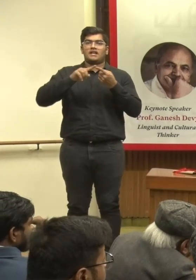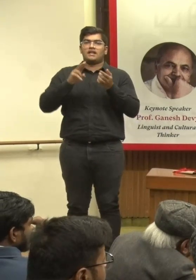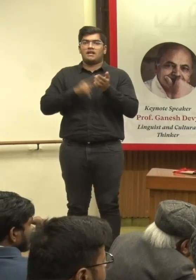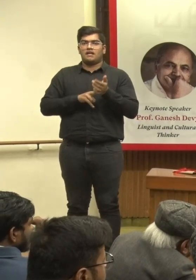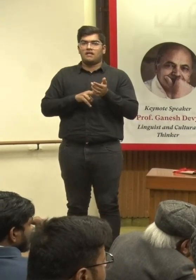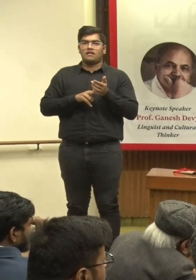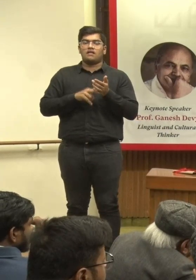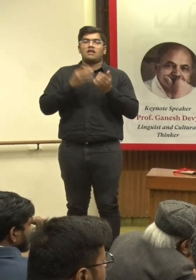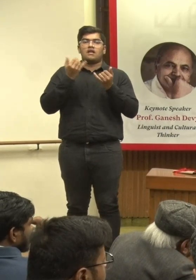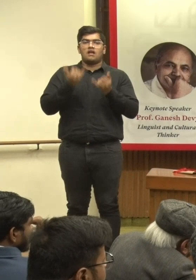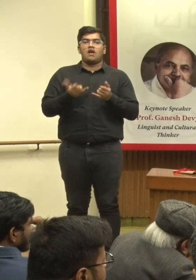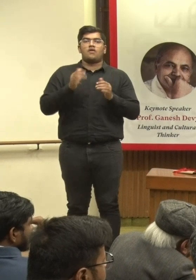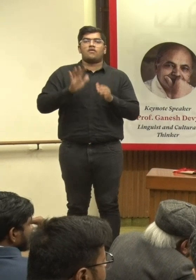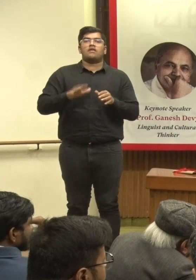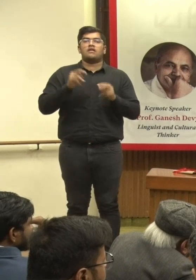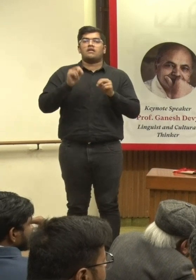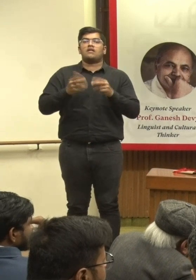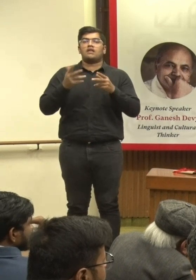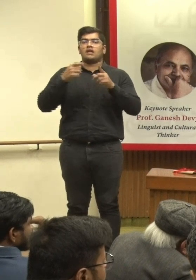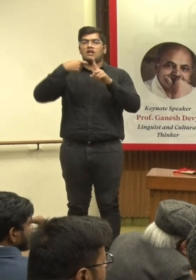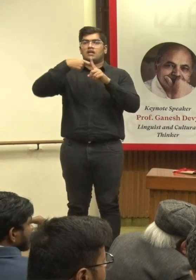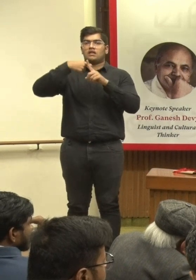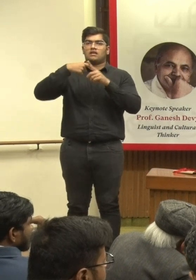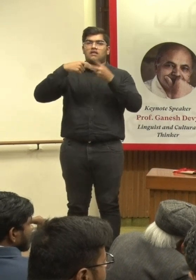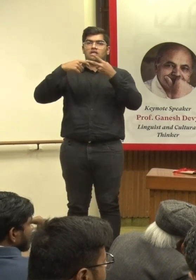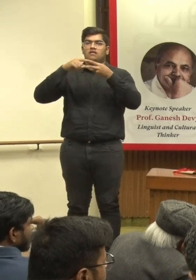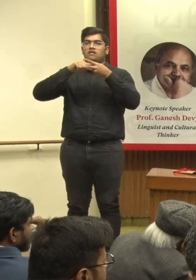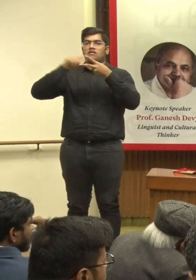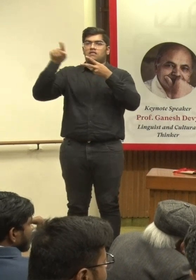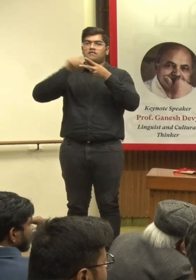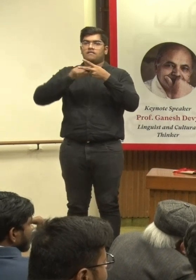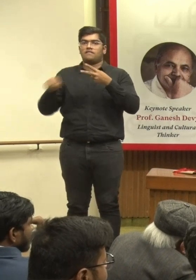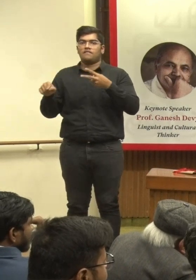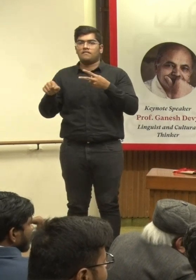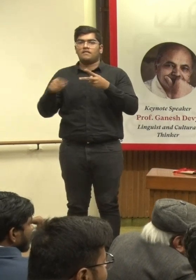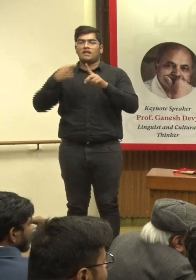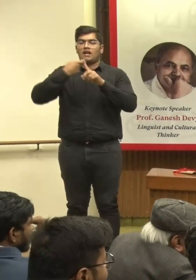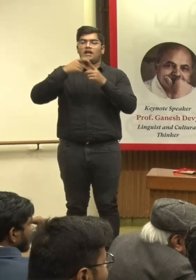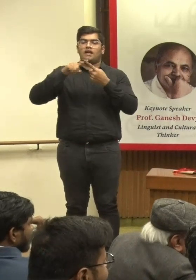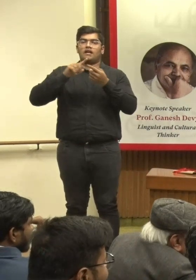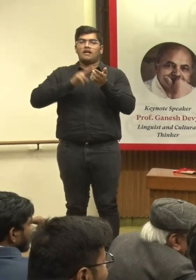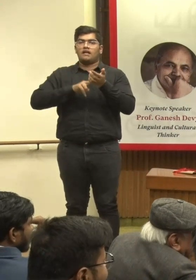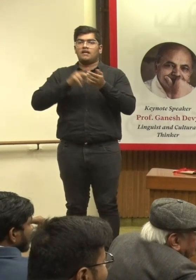K economy, not Keynesian economy, worse than that.